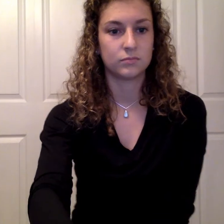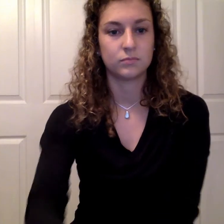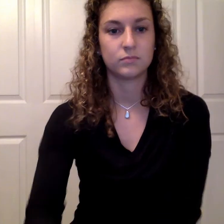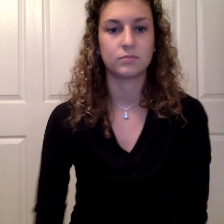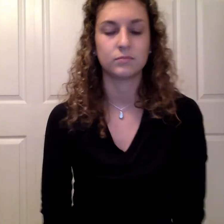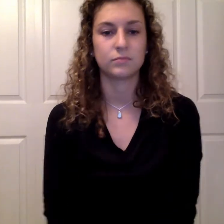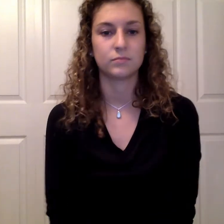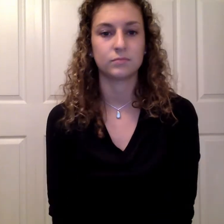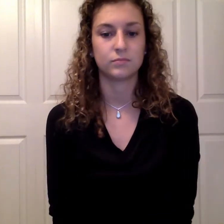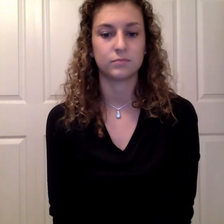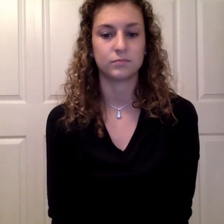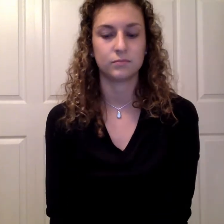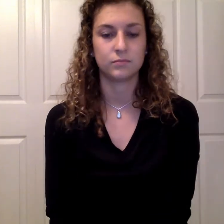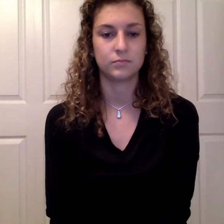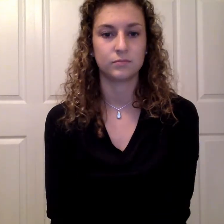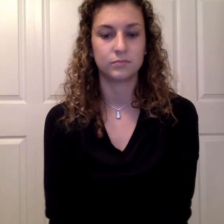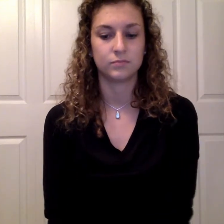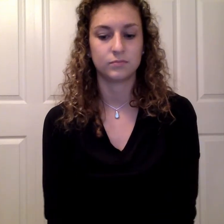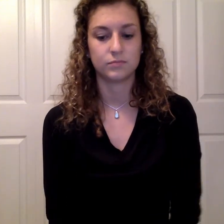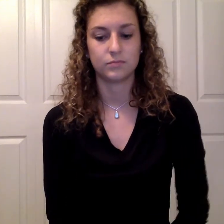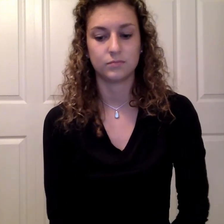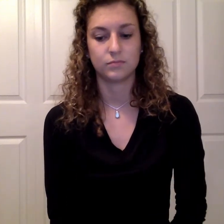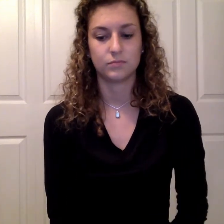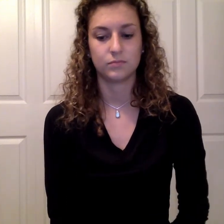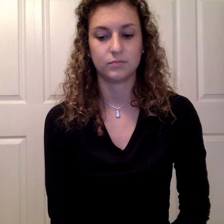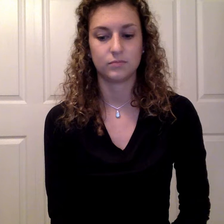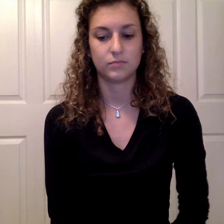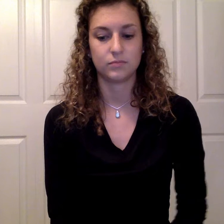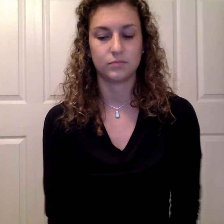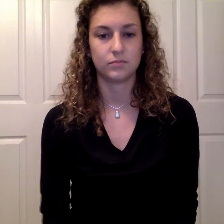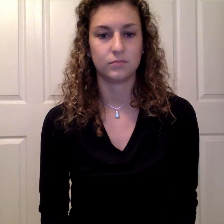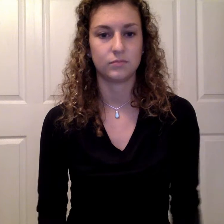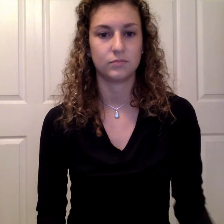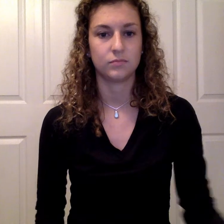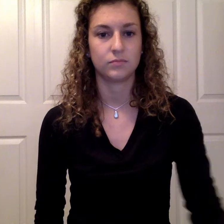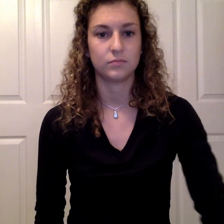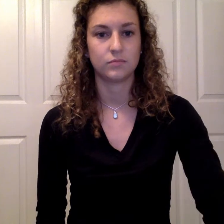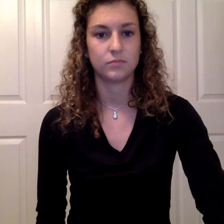I'm Rosie Grindle, formerly known as Rosa Maria Ladron de Guevara, and that's spelled